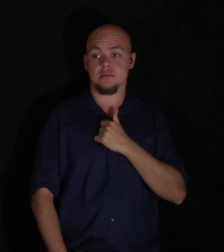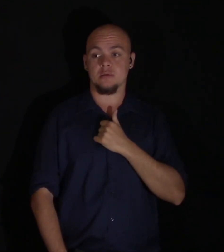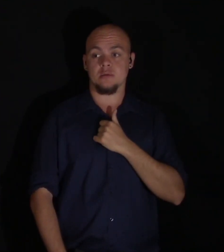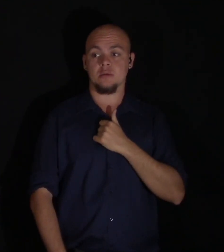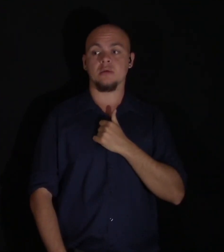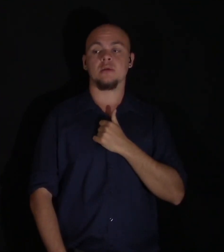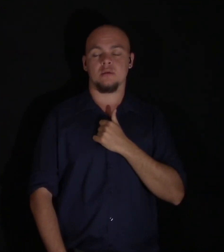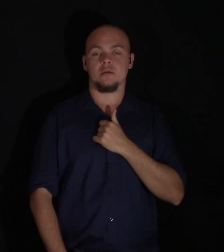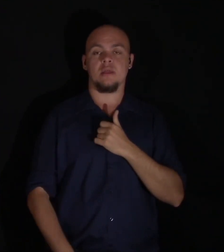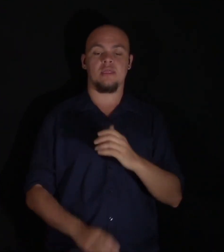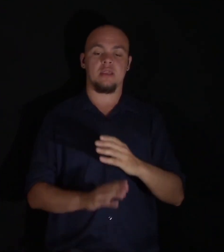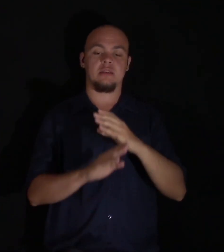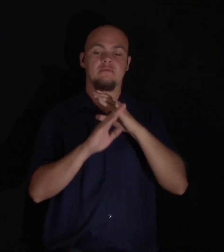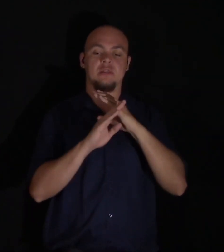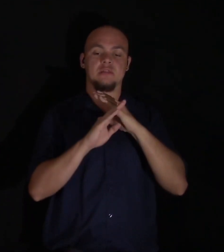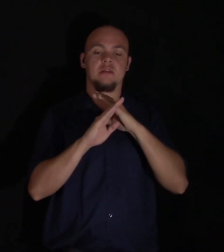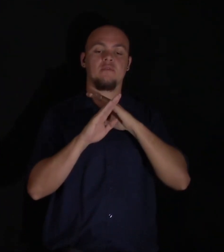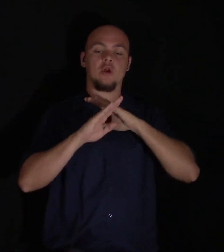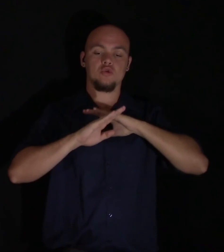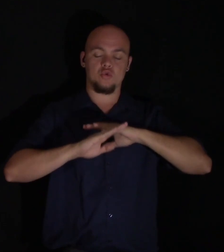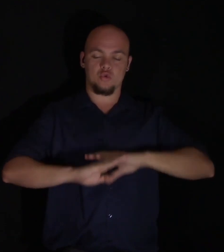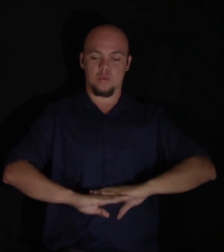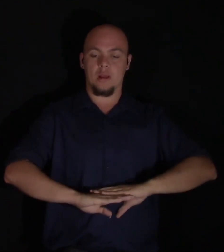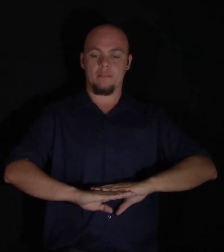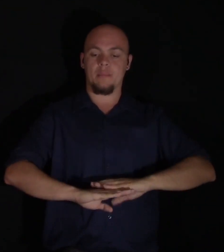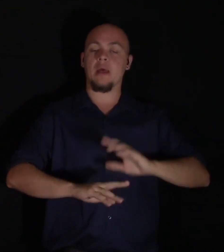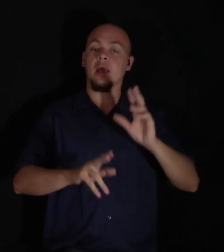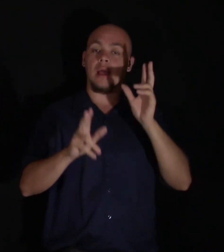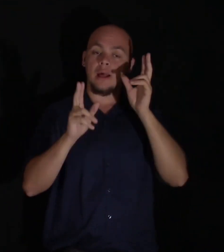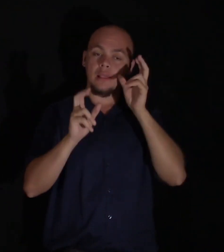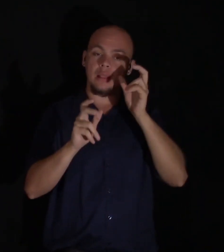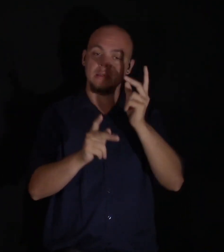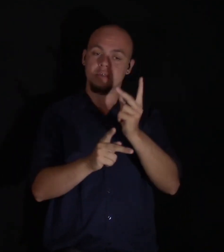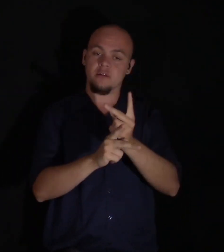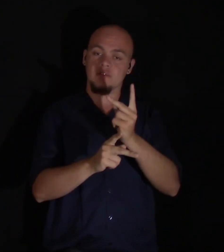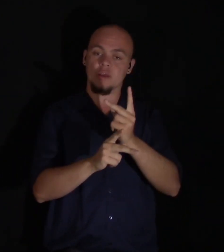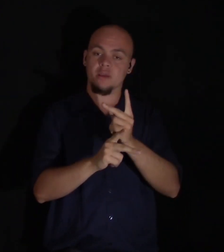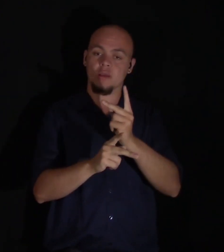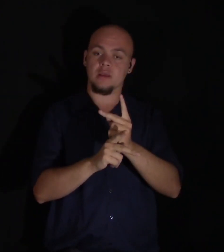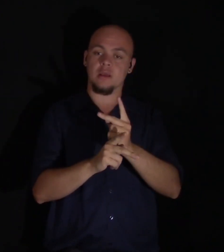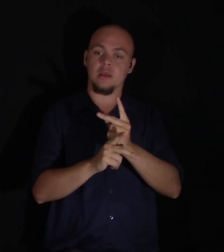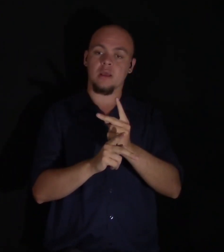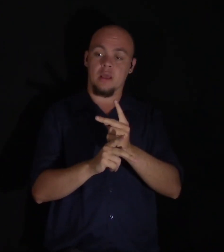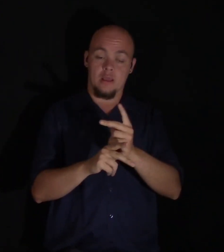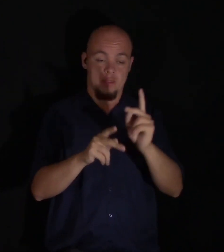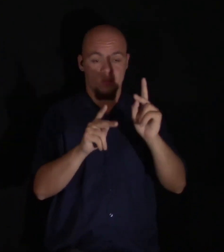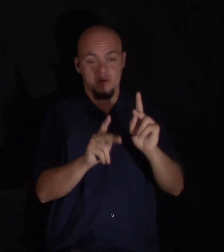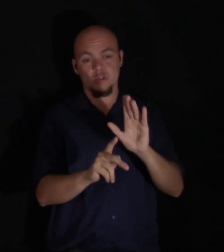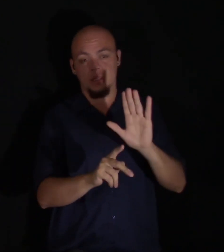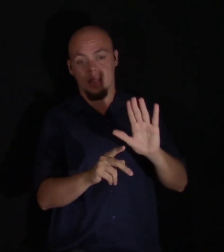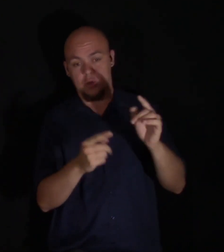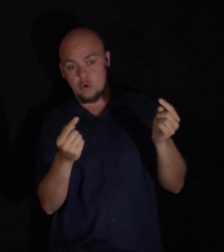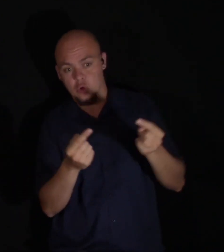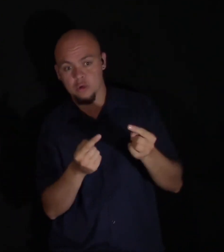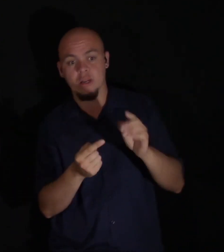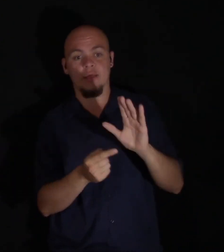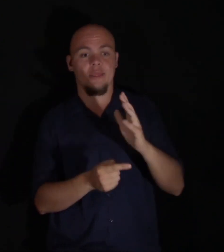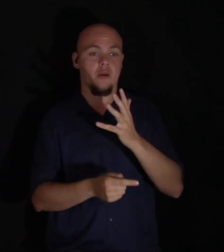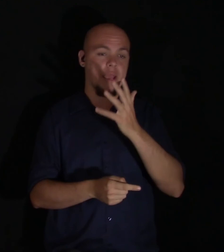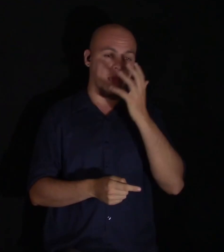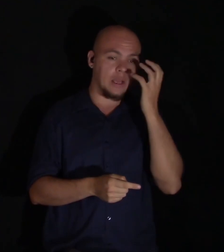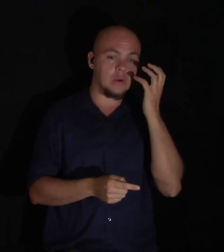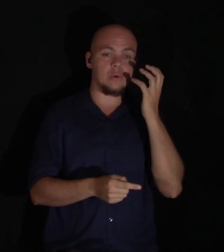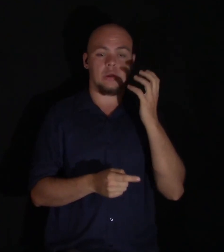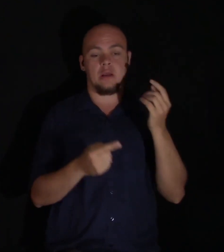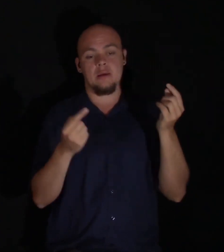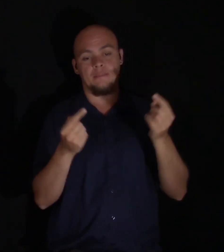the defensiveness. Listen carefully to the hurt party's anger